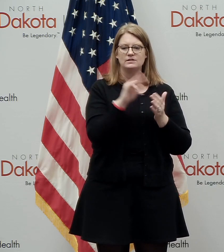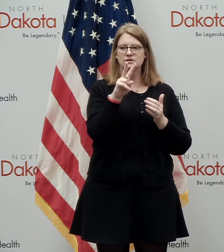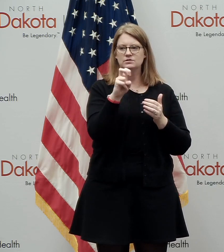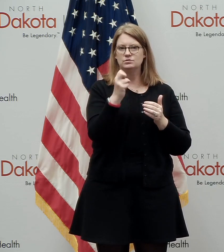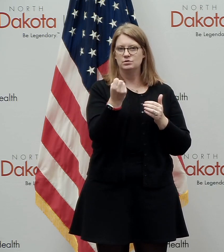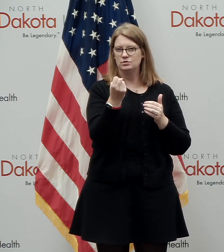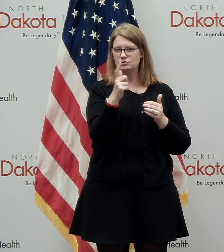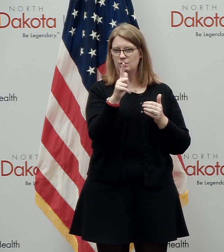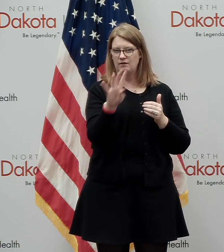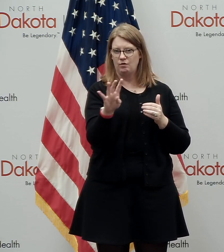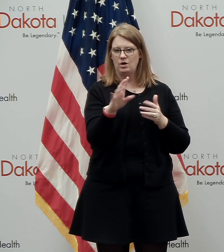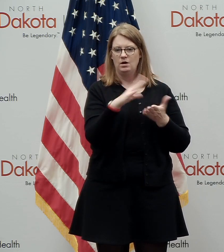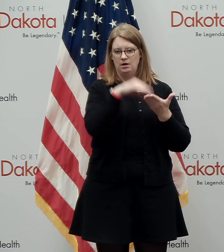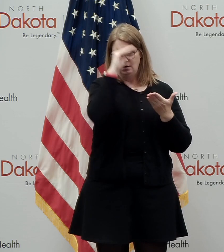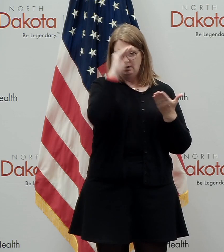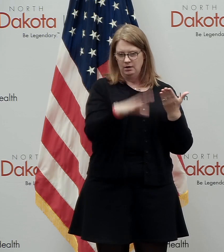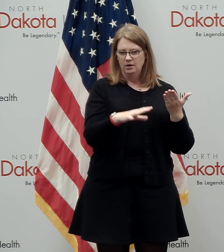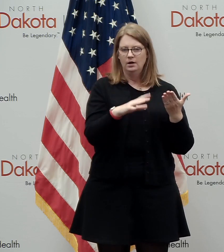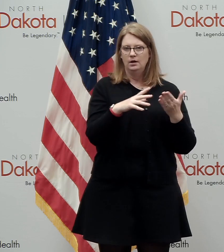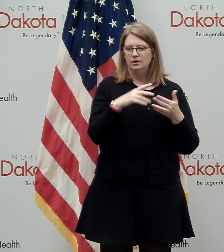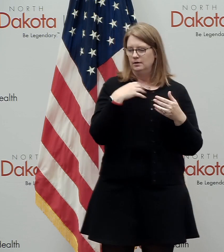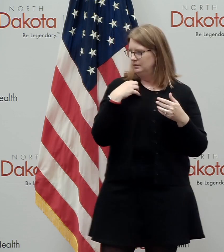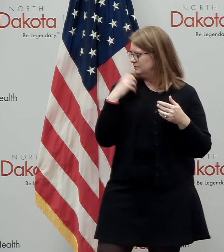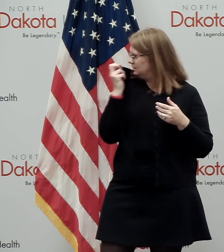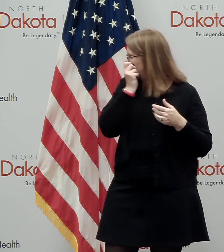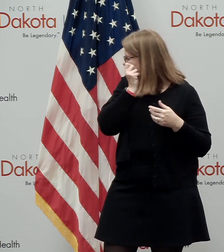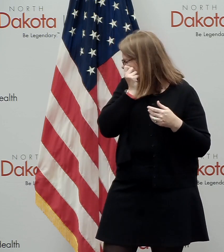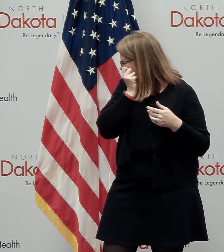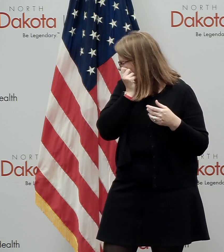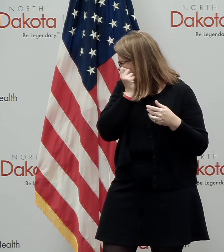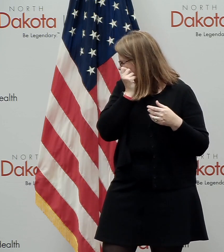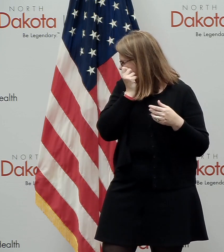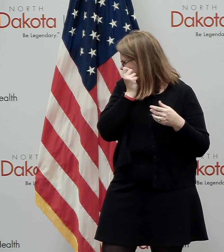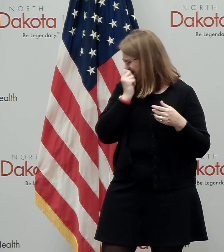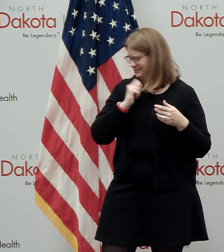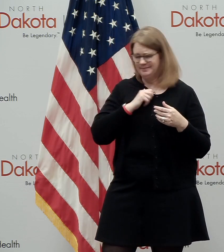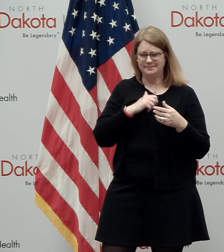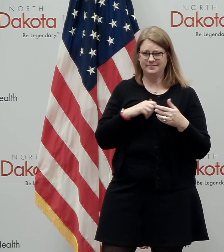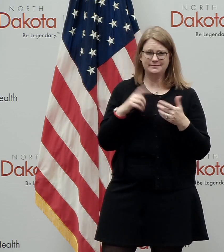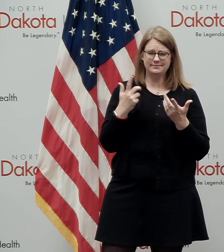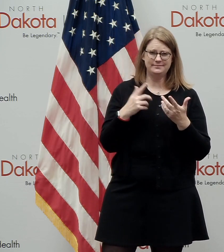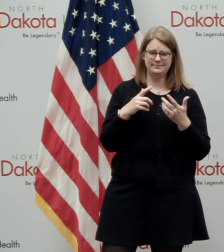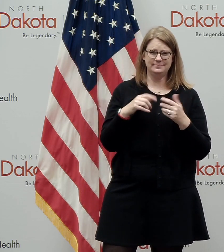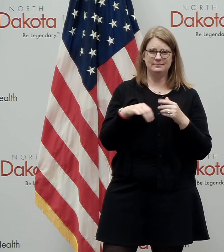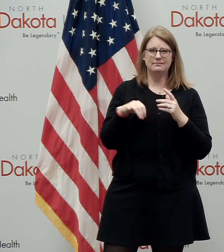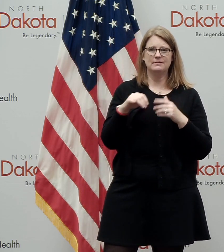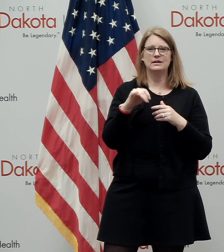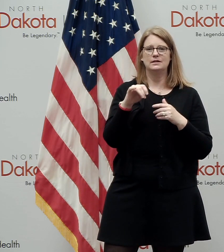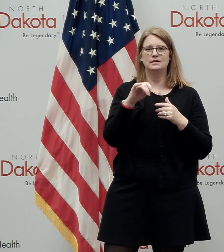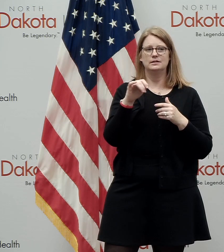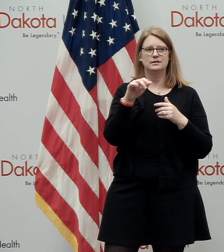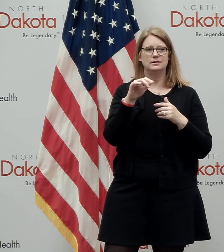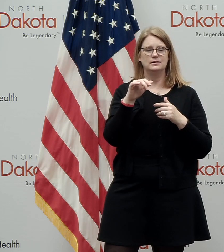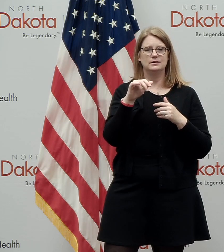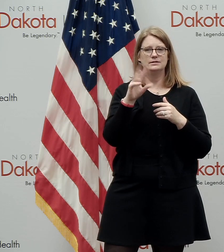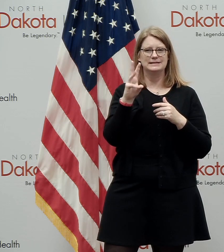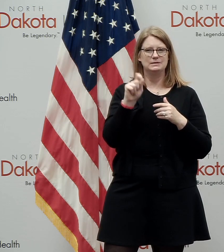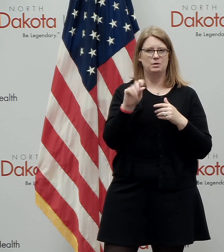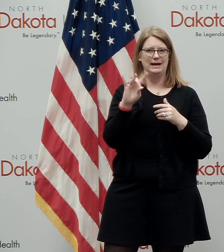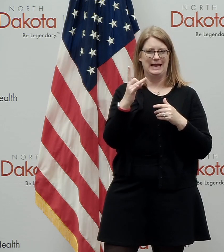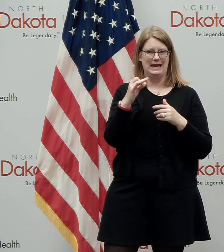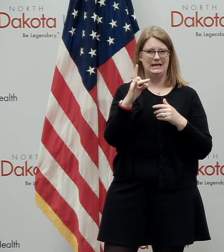12,224 students on our state's public and private campuses. 832 of those were positive, for a